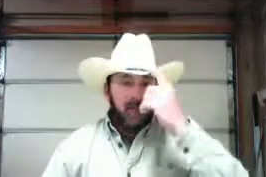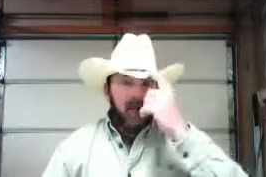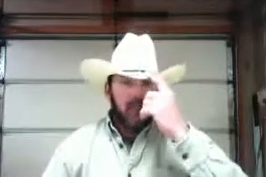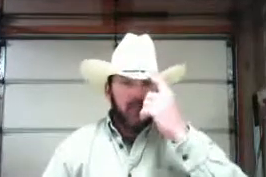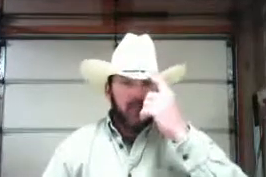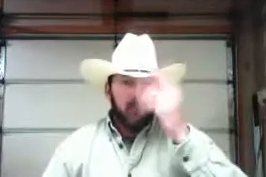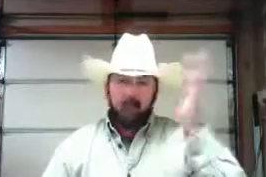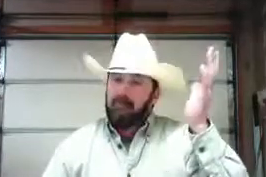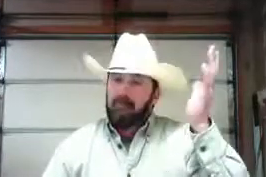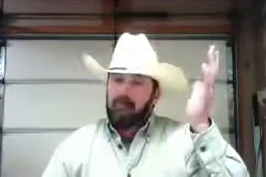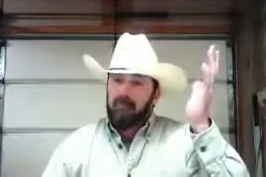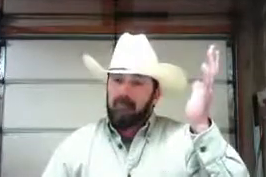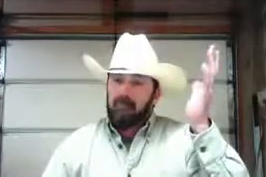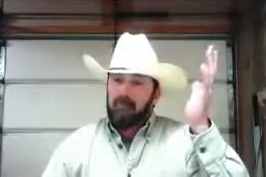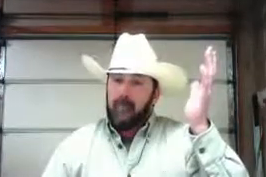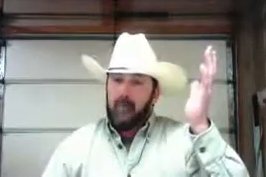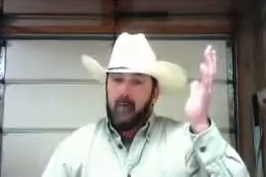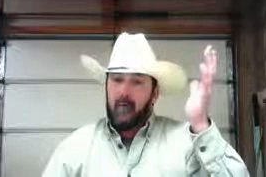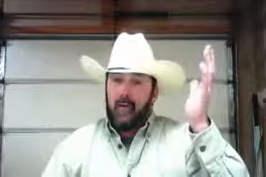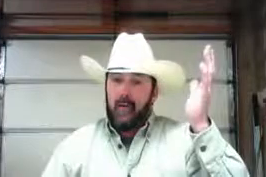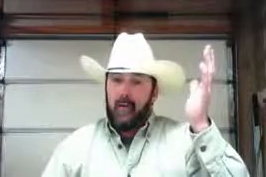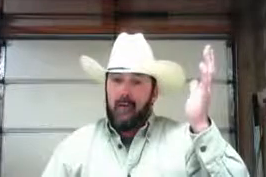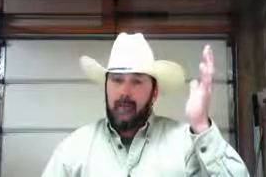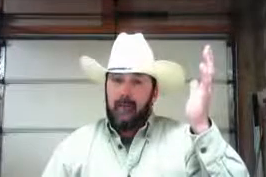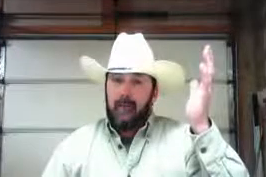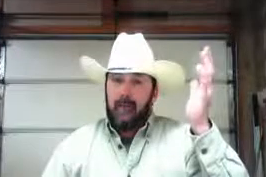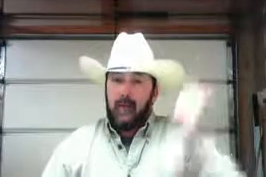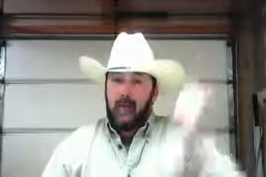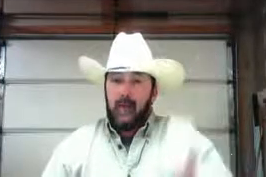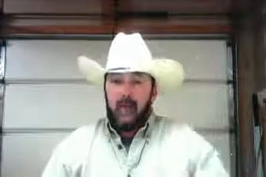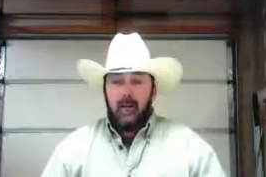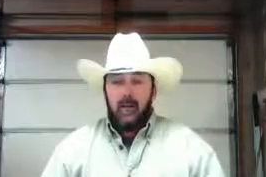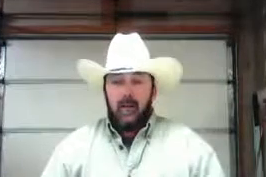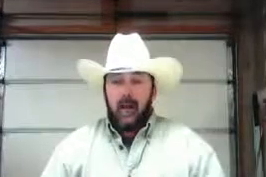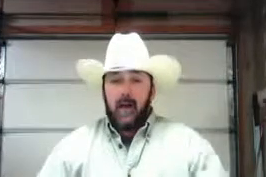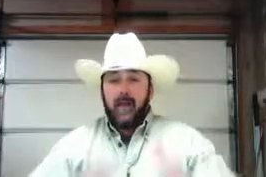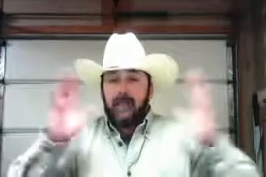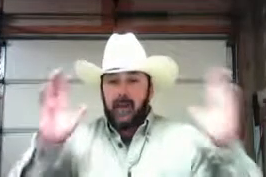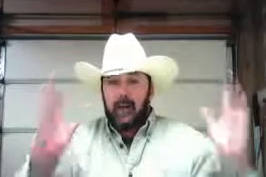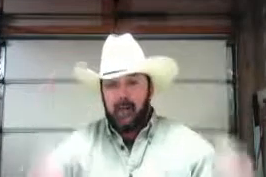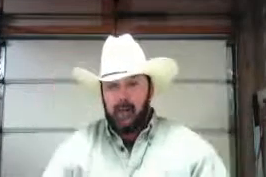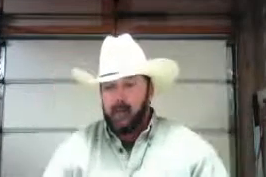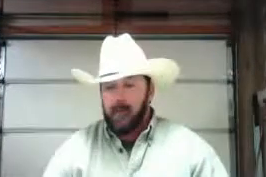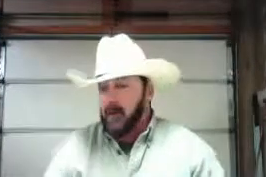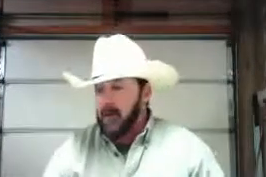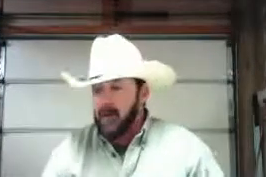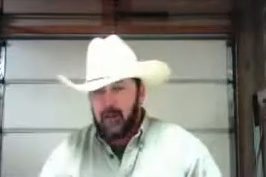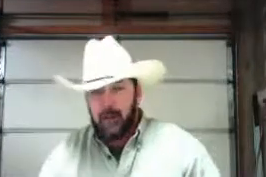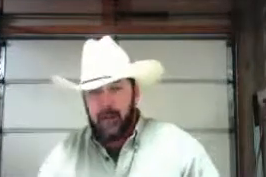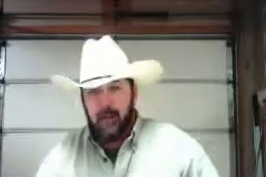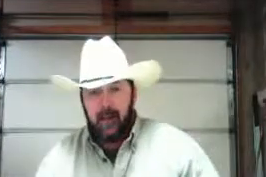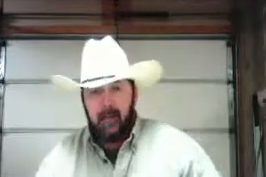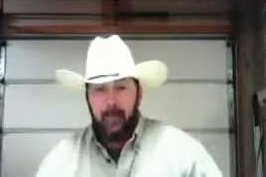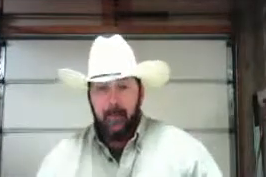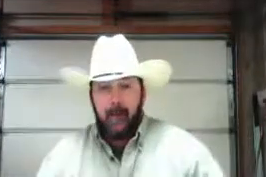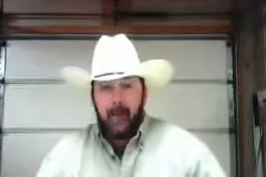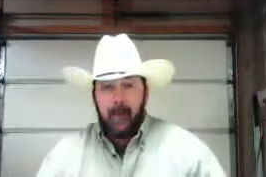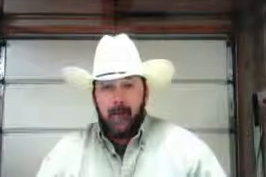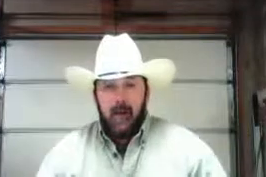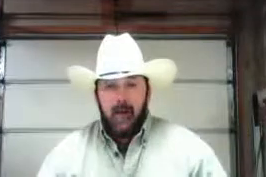up, not worried about nothing, not anxious for nothing, but by prayer and supplication, believing